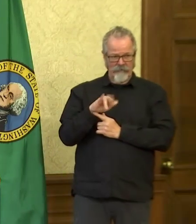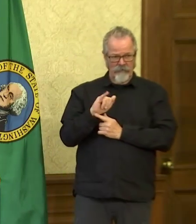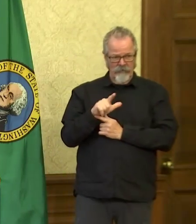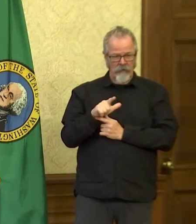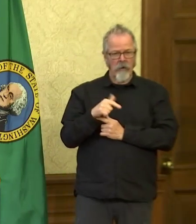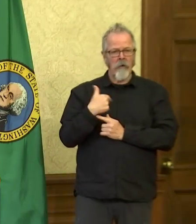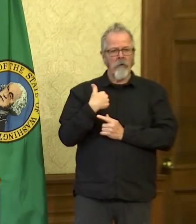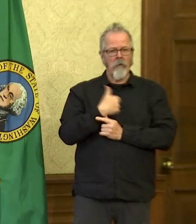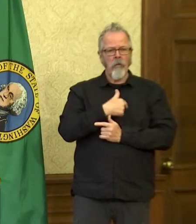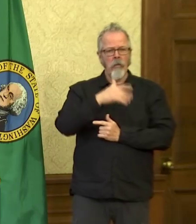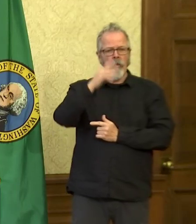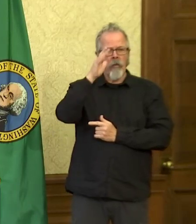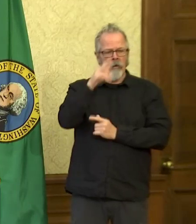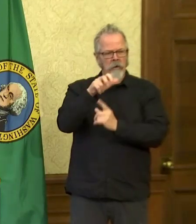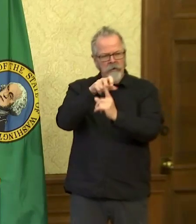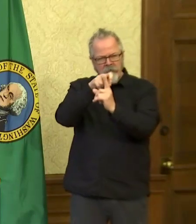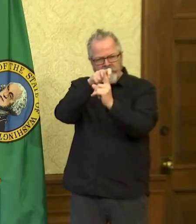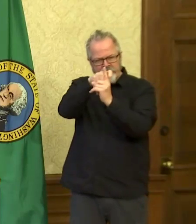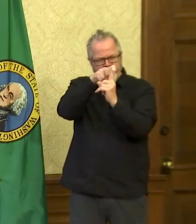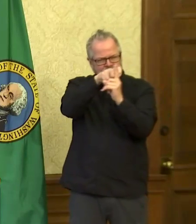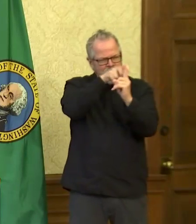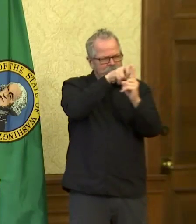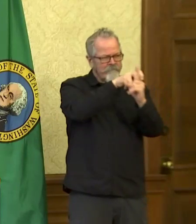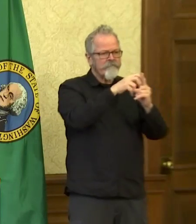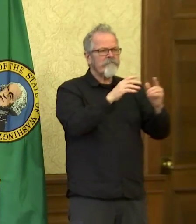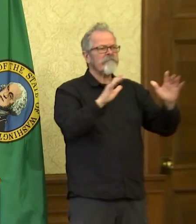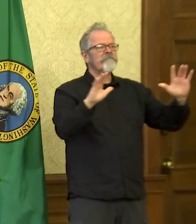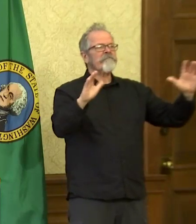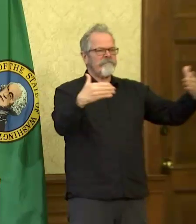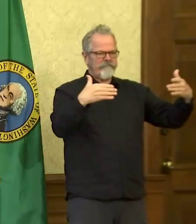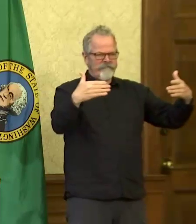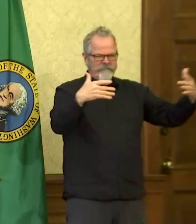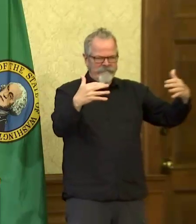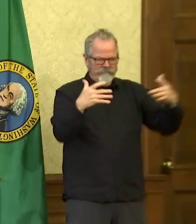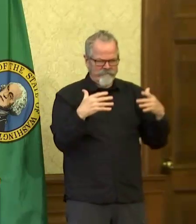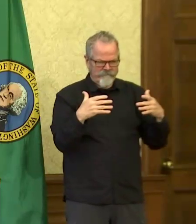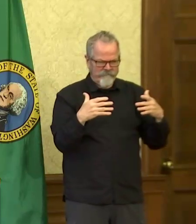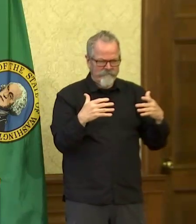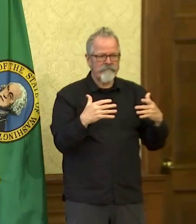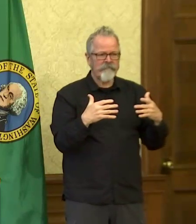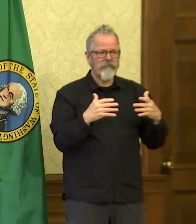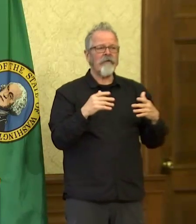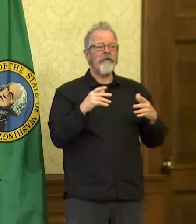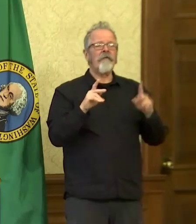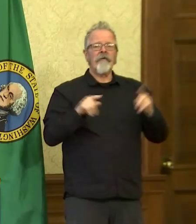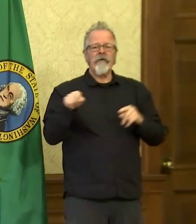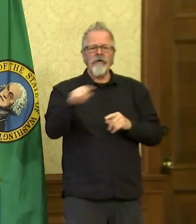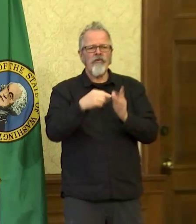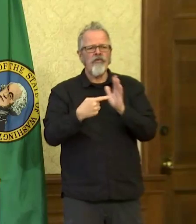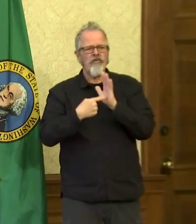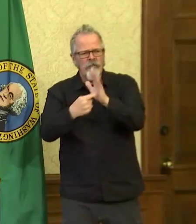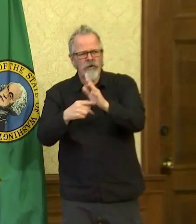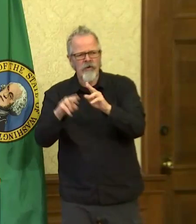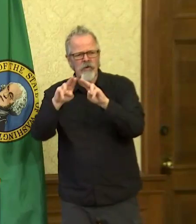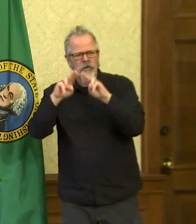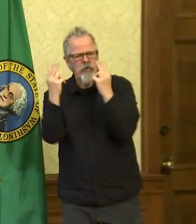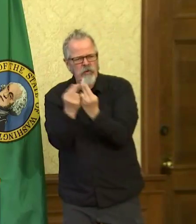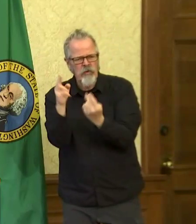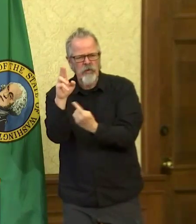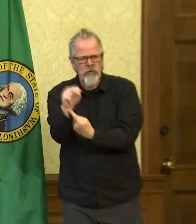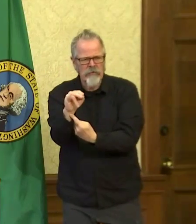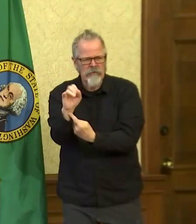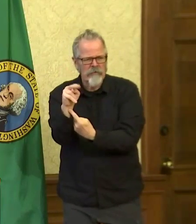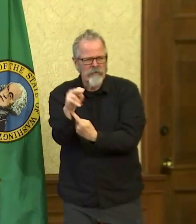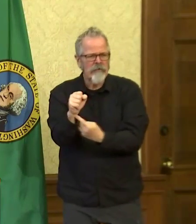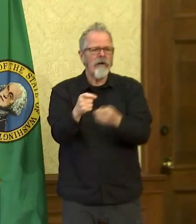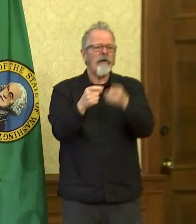unions, contractor associations, and others to develop a plan that set high standards for when we were